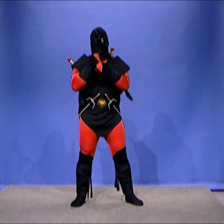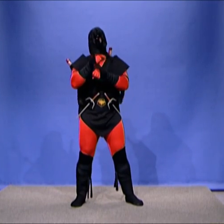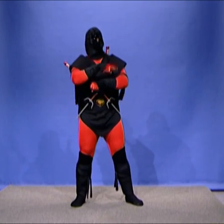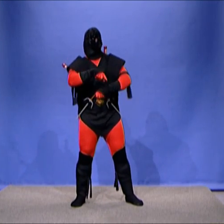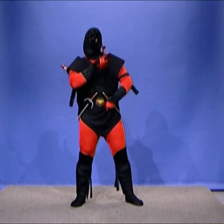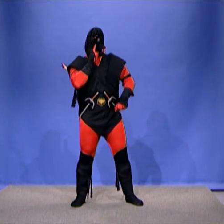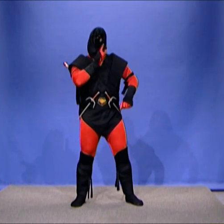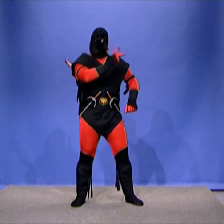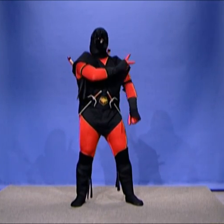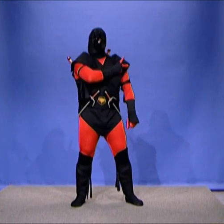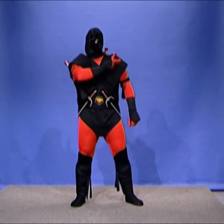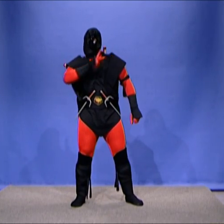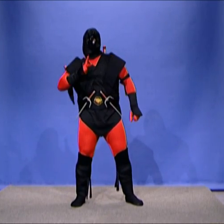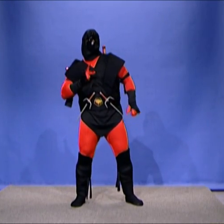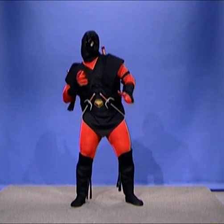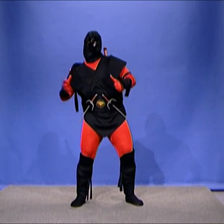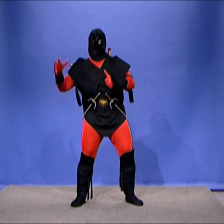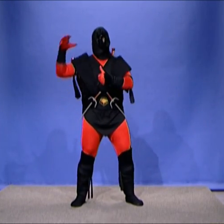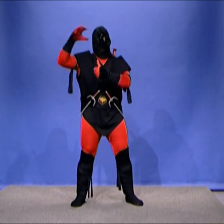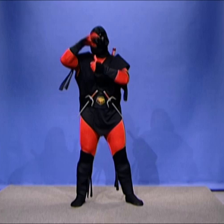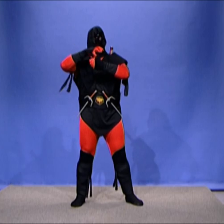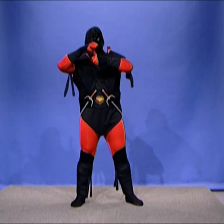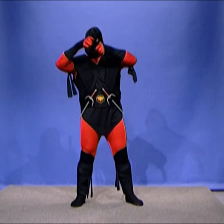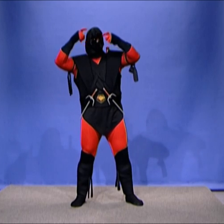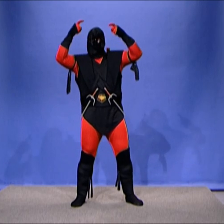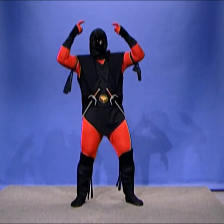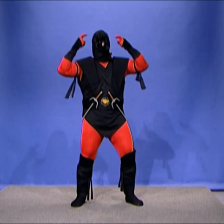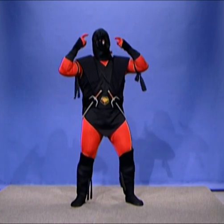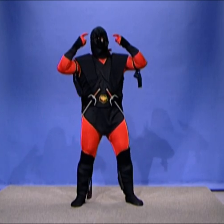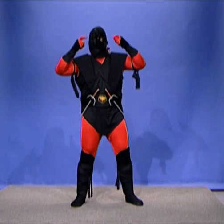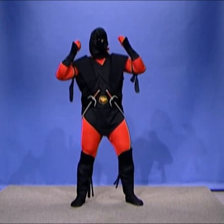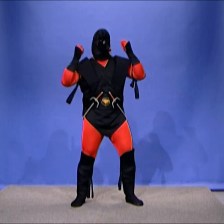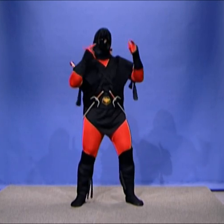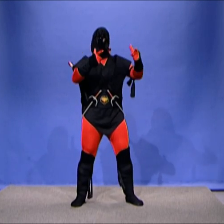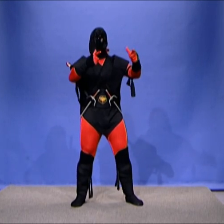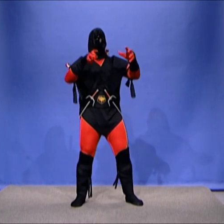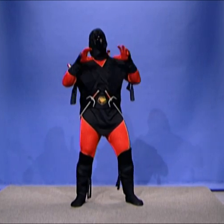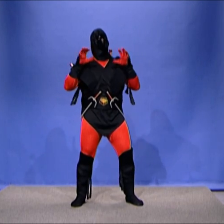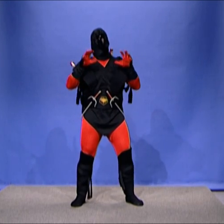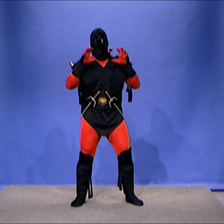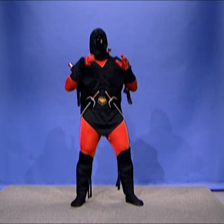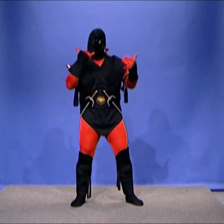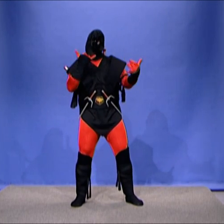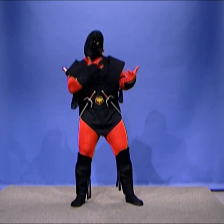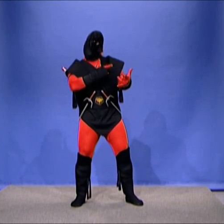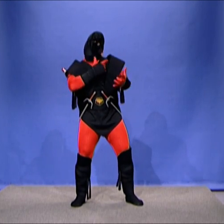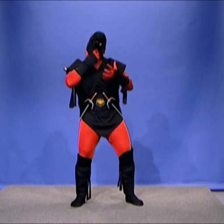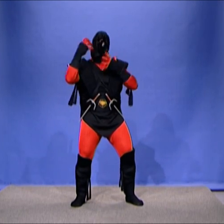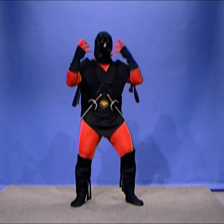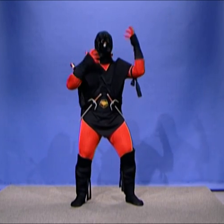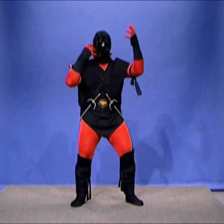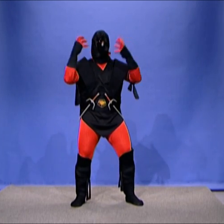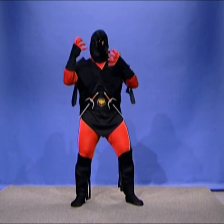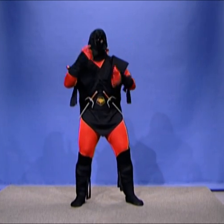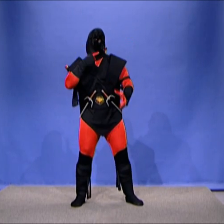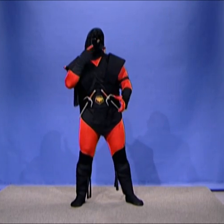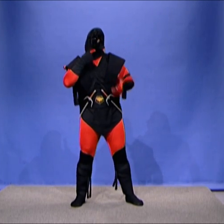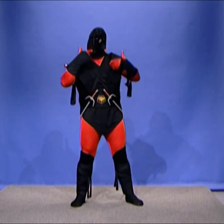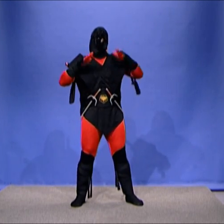They made him king of all the wild things. "And now," cried Max, "let the